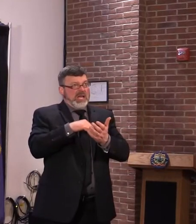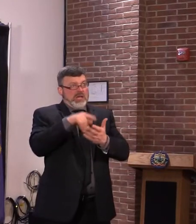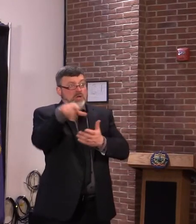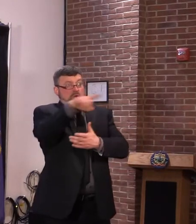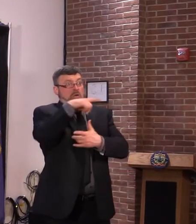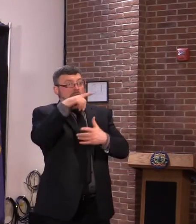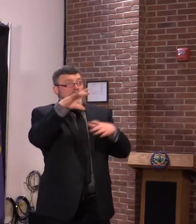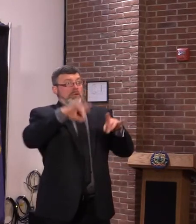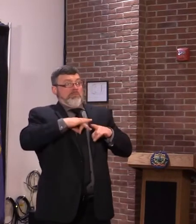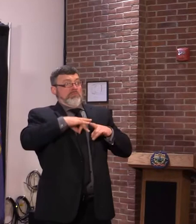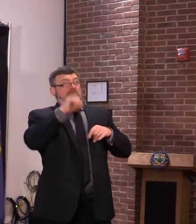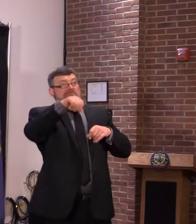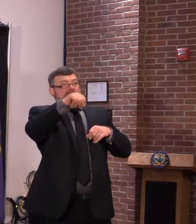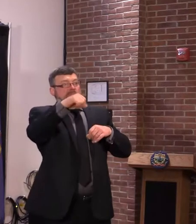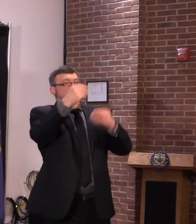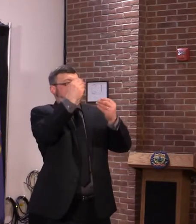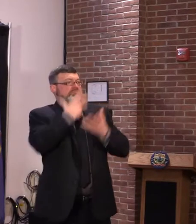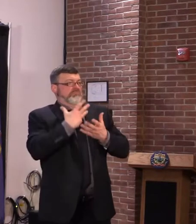number.